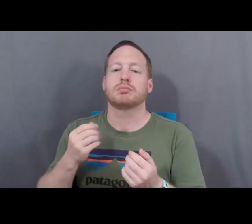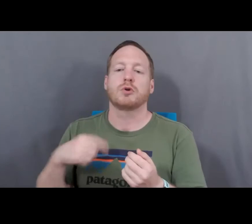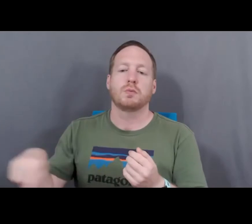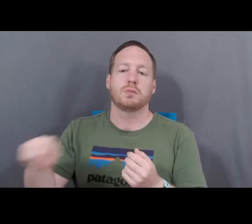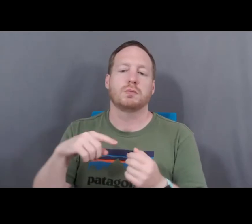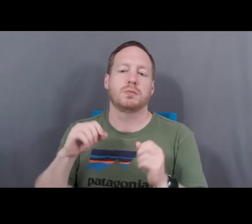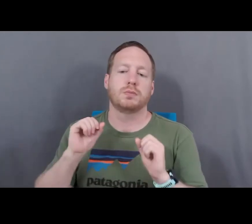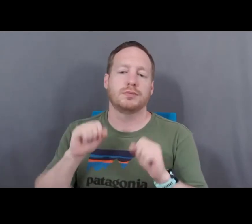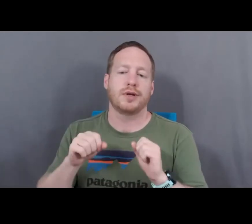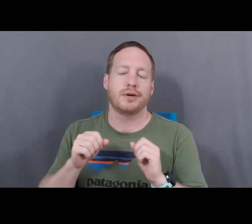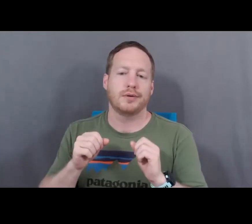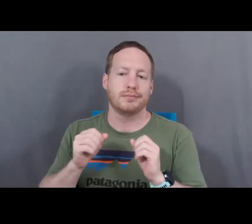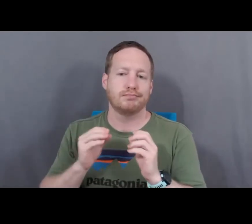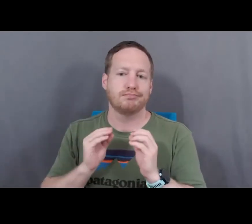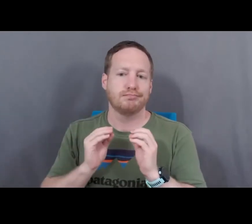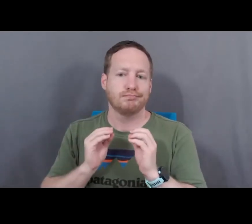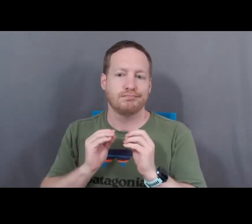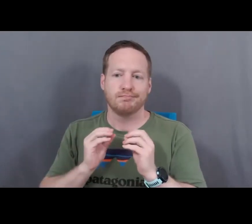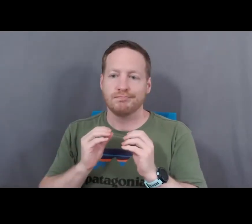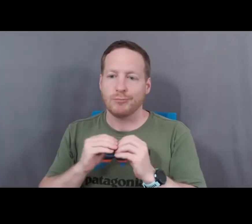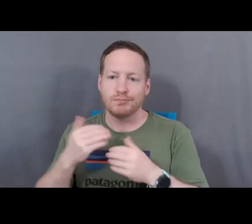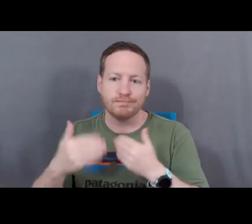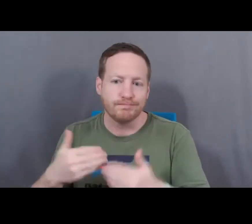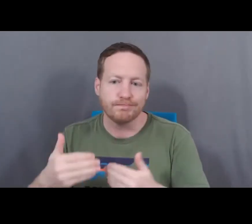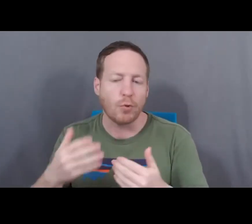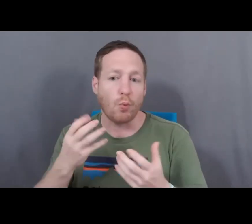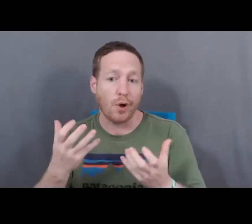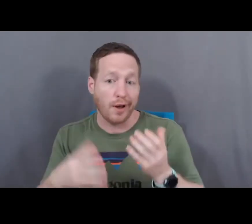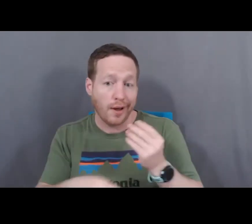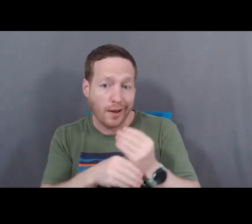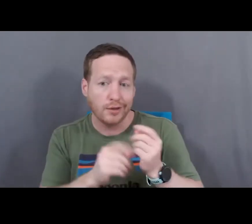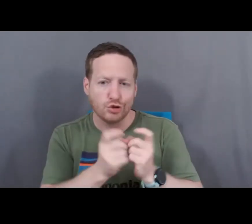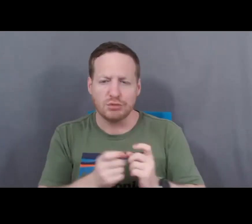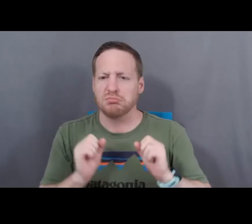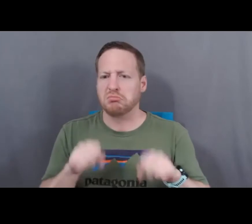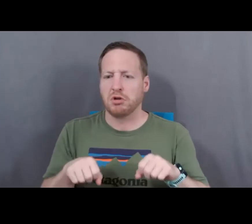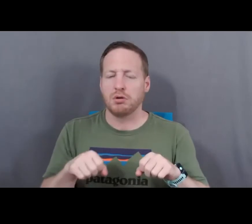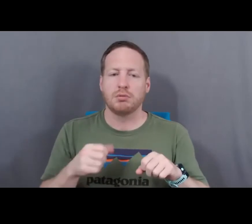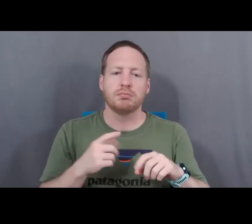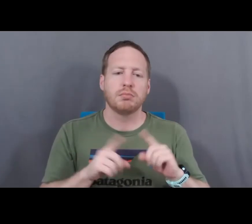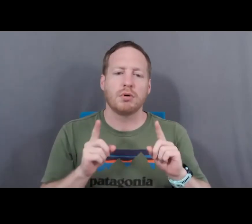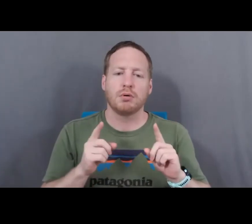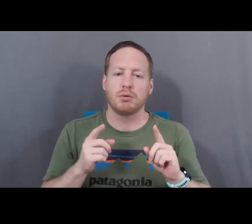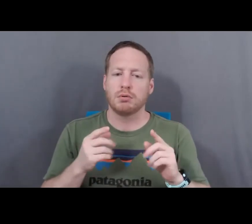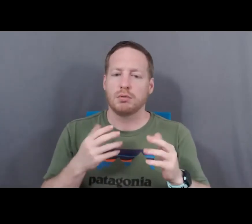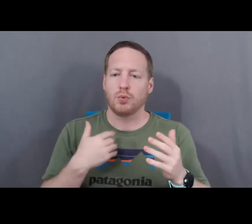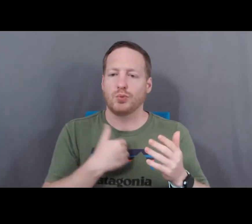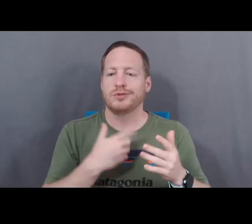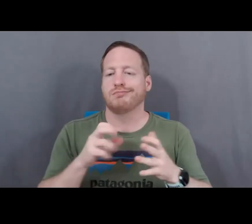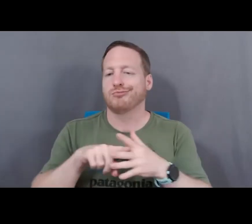we're bringing it now to the full commission to decide if we need any revision or can they stay as